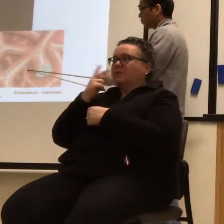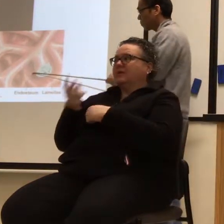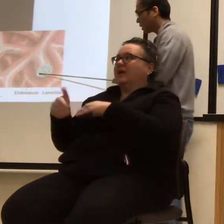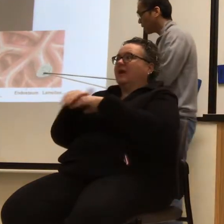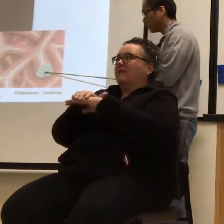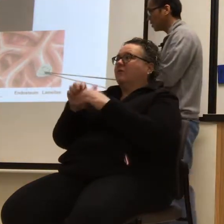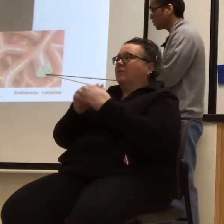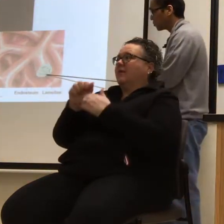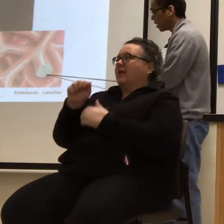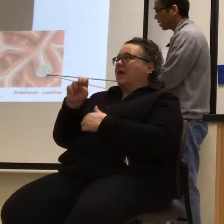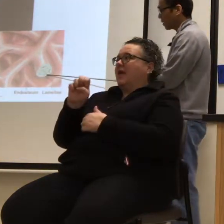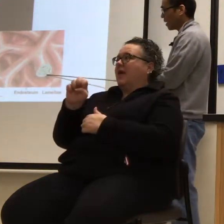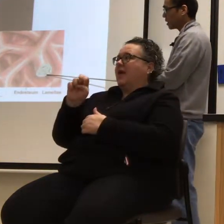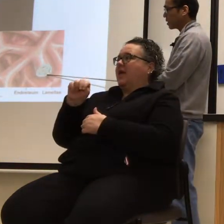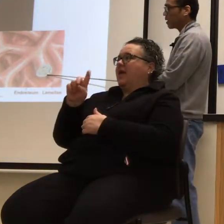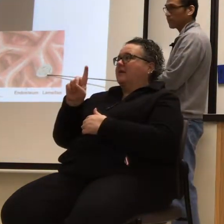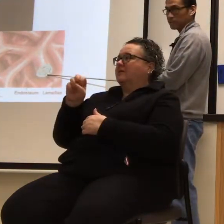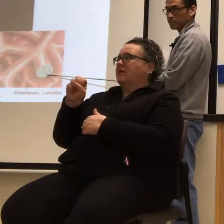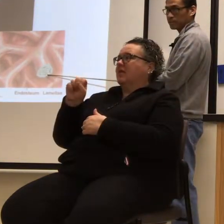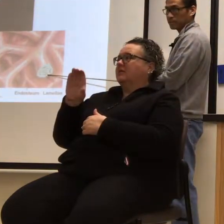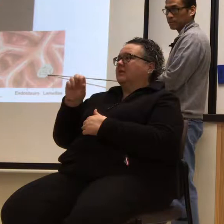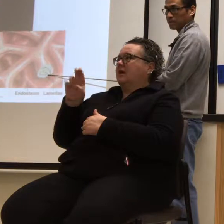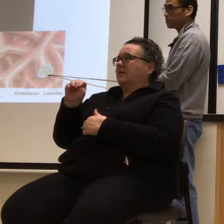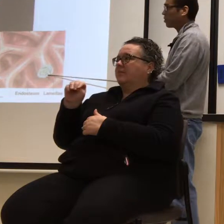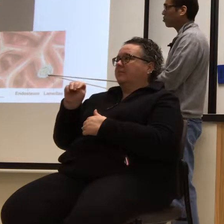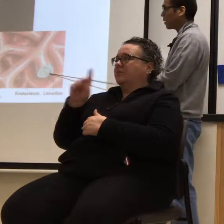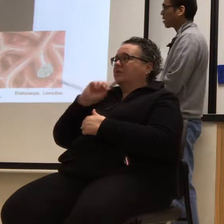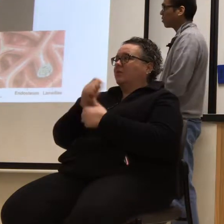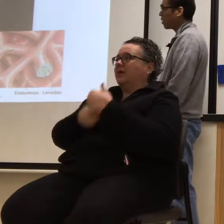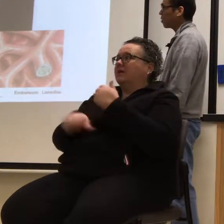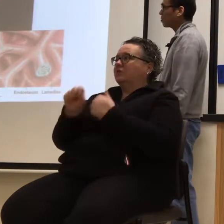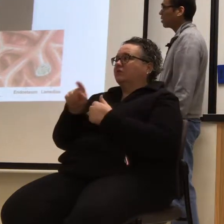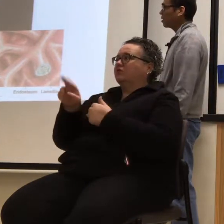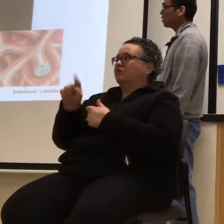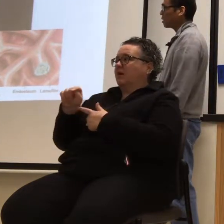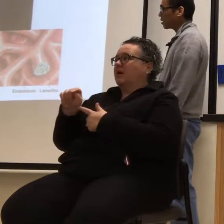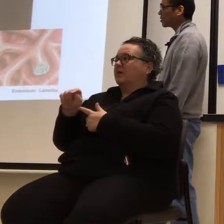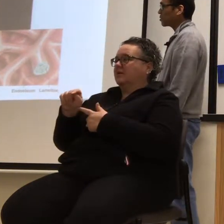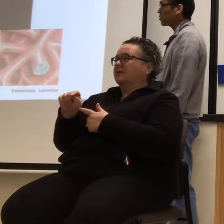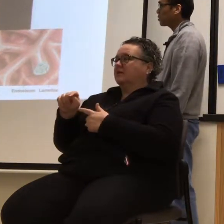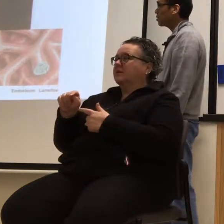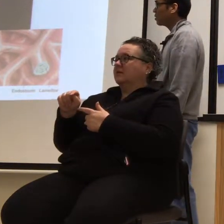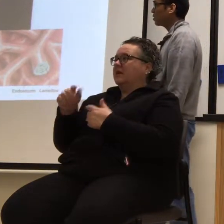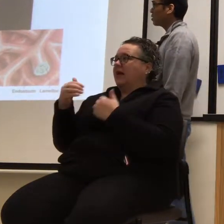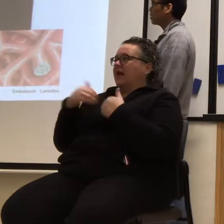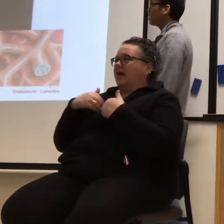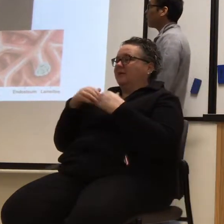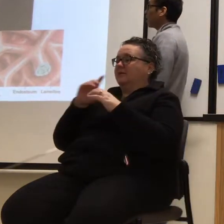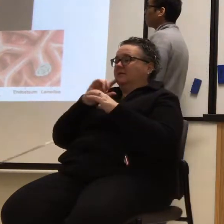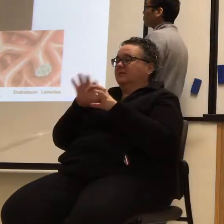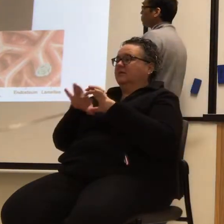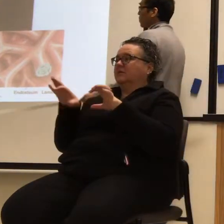endosteum, and each strut has layers. So trabecular bone is also